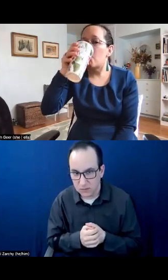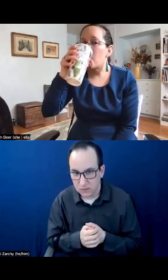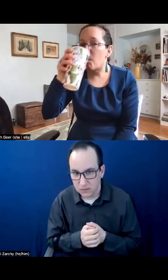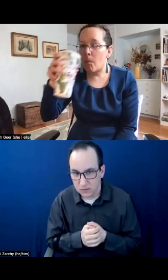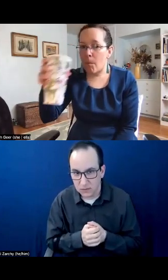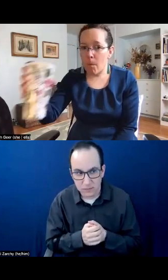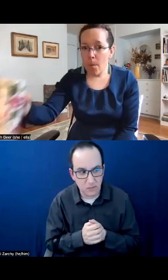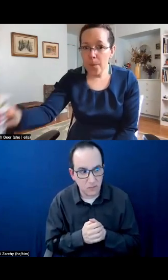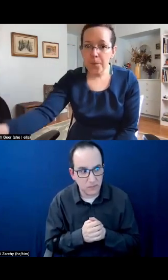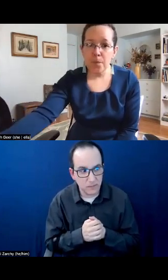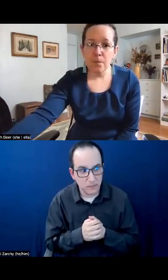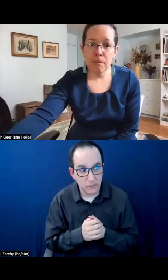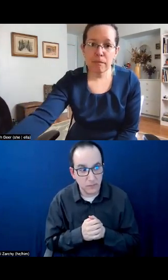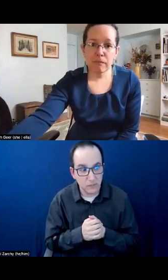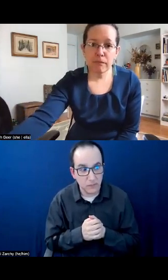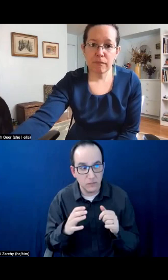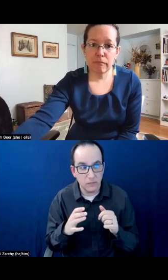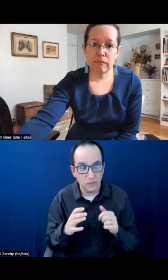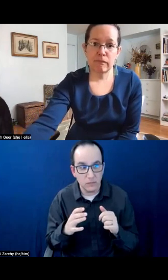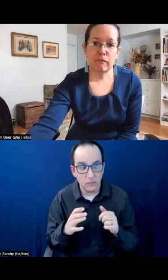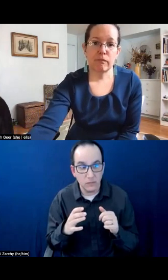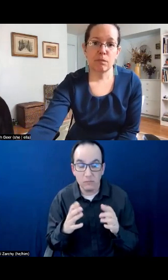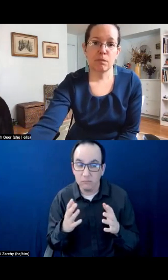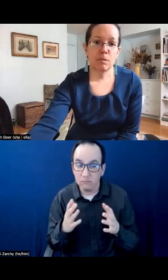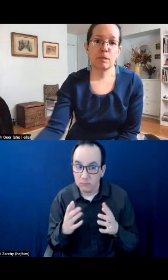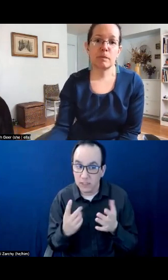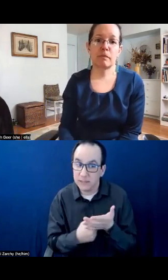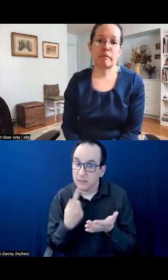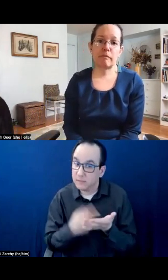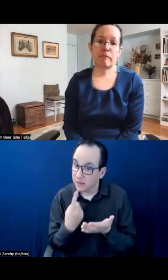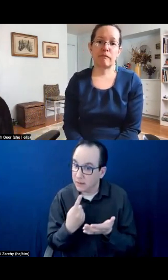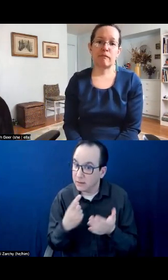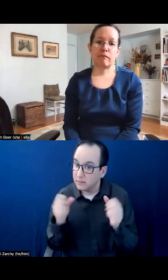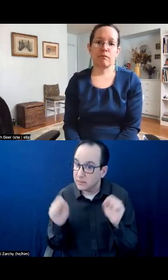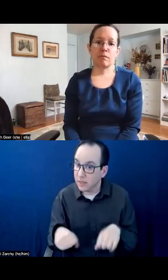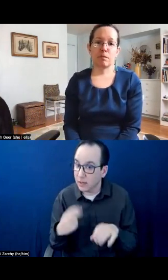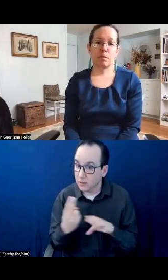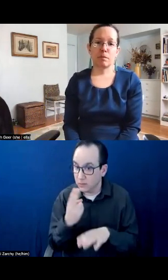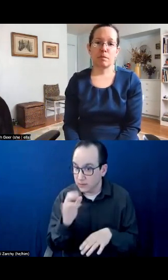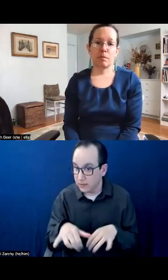you can't use that standard scoring after it's been interpreted or translated.